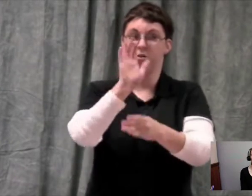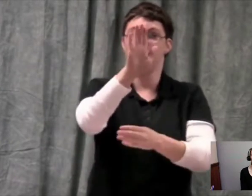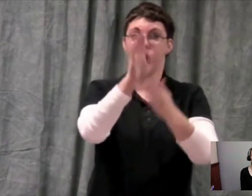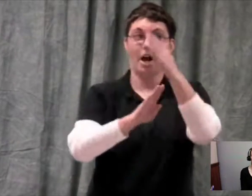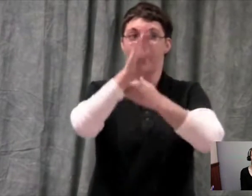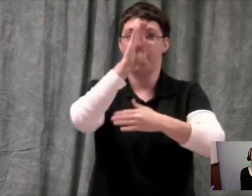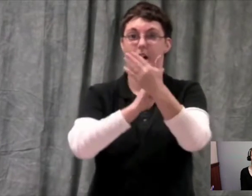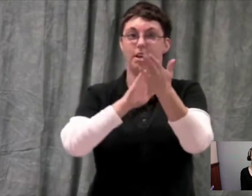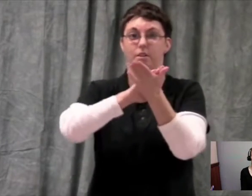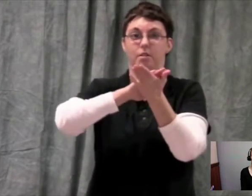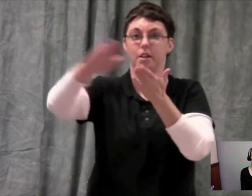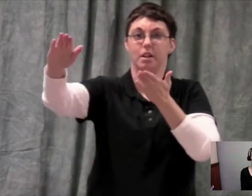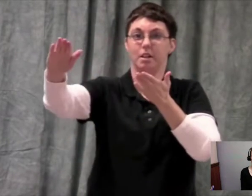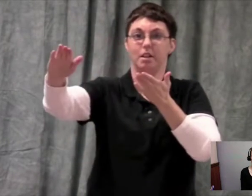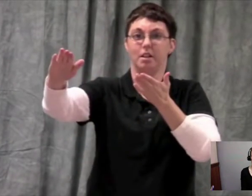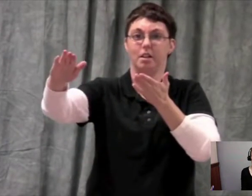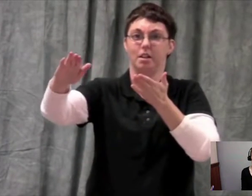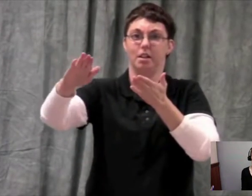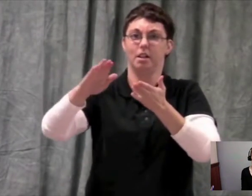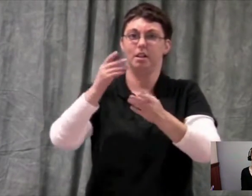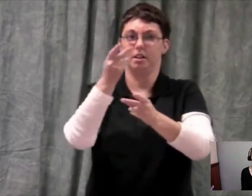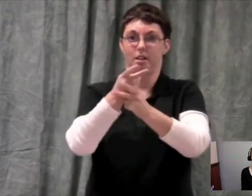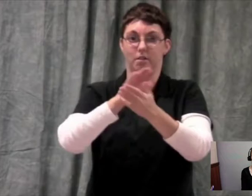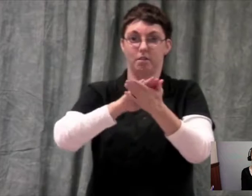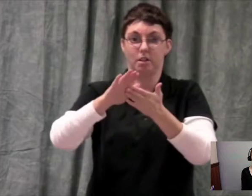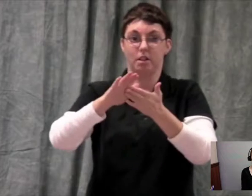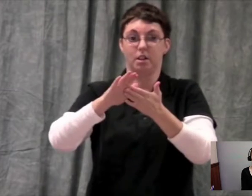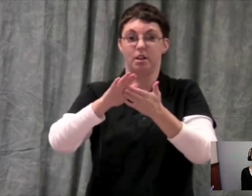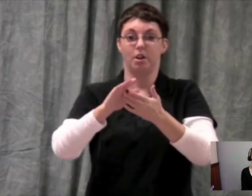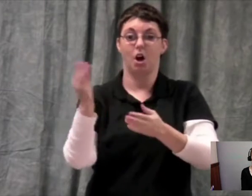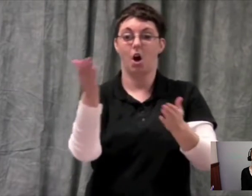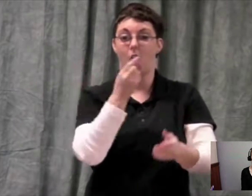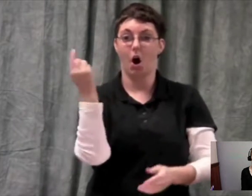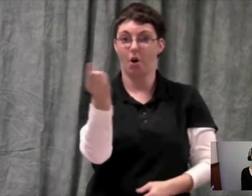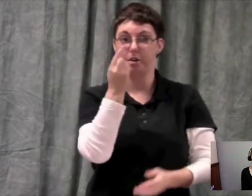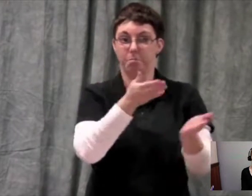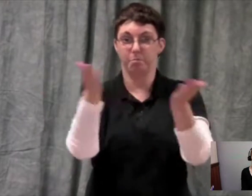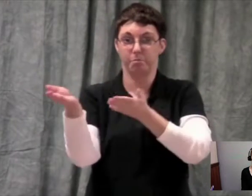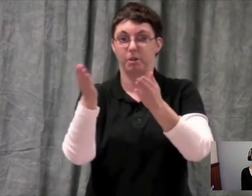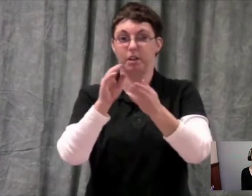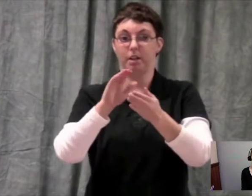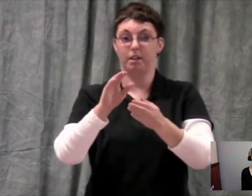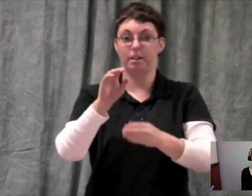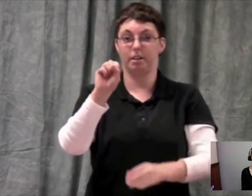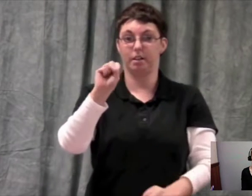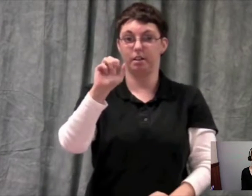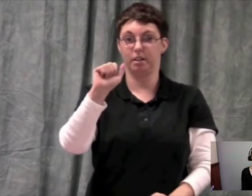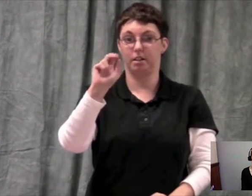The second tip, it is very important to keep your hands clean. You will always want to bring hand sanitizer